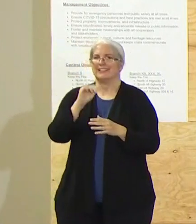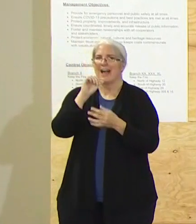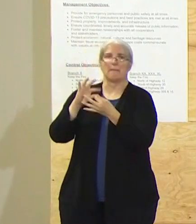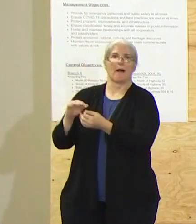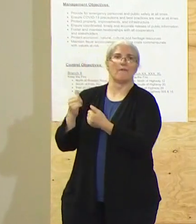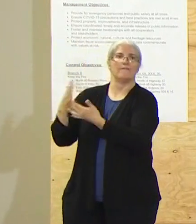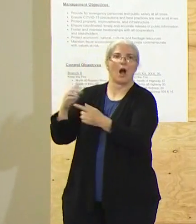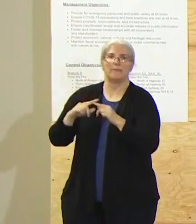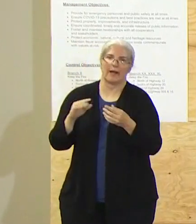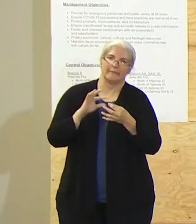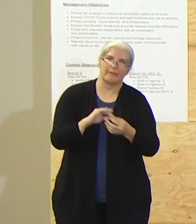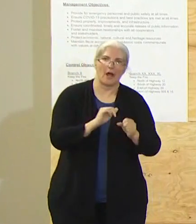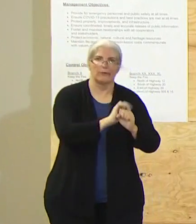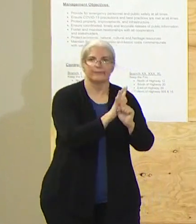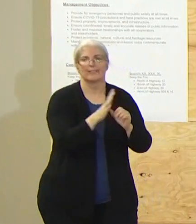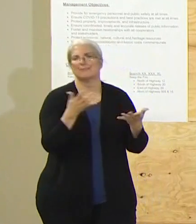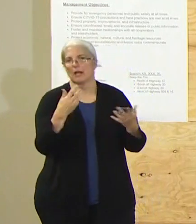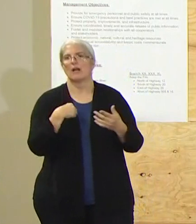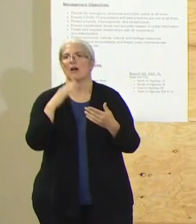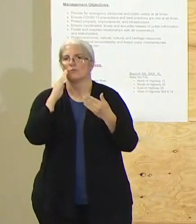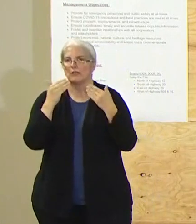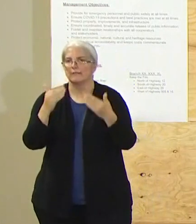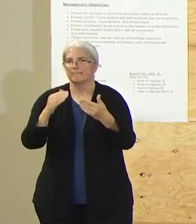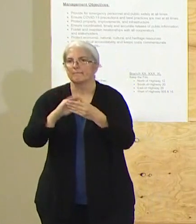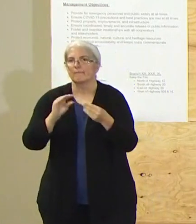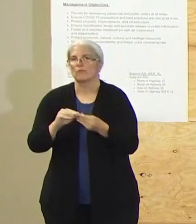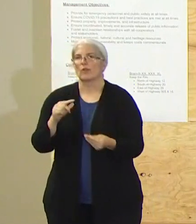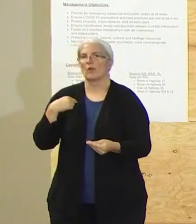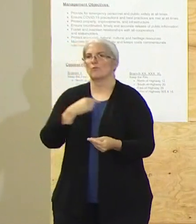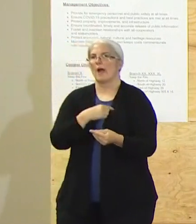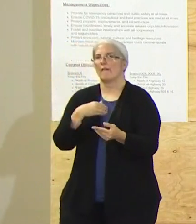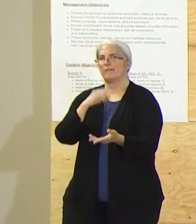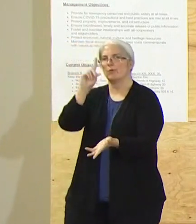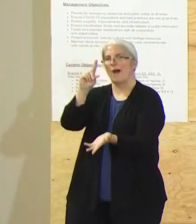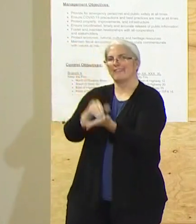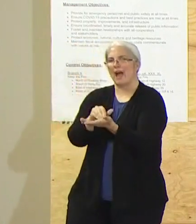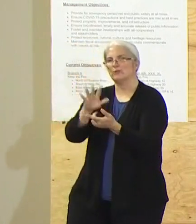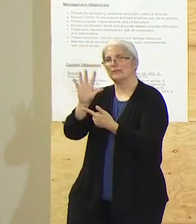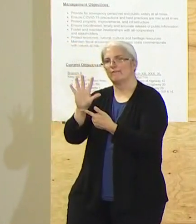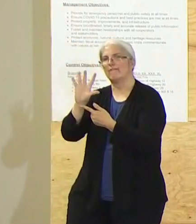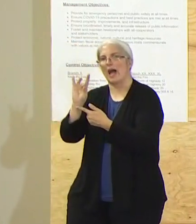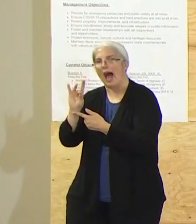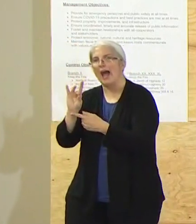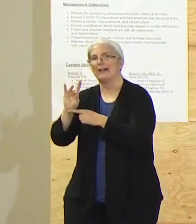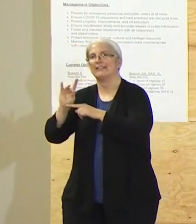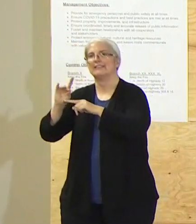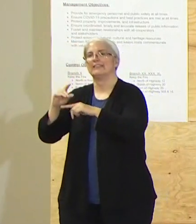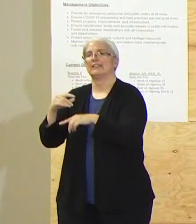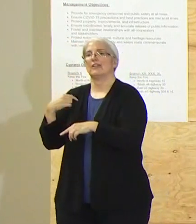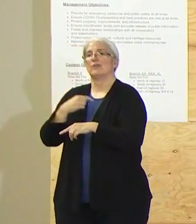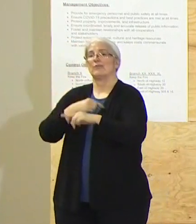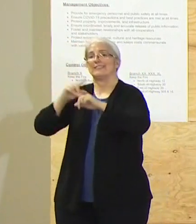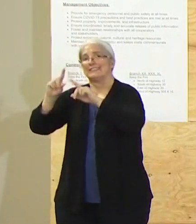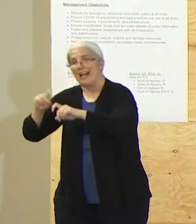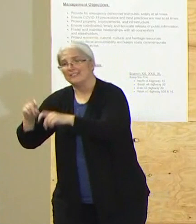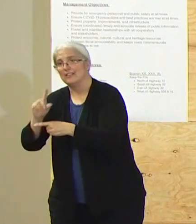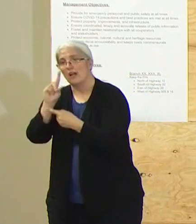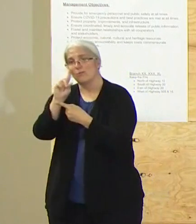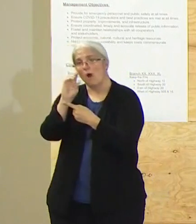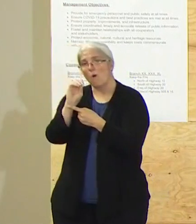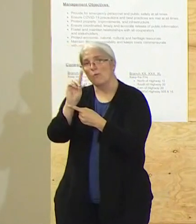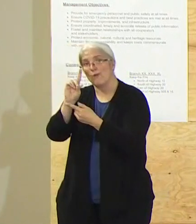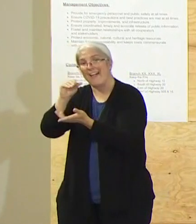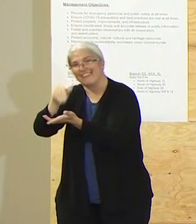5,858 new positive cases here in the state of California. We tested about 101,000 people yesterday. Our positivity rate